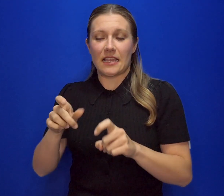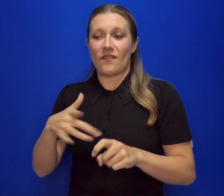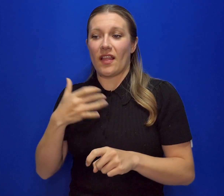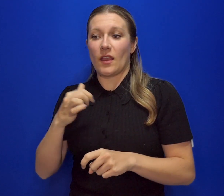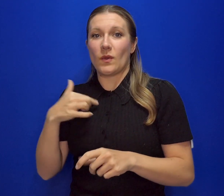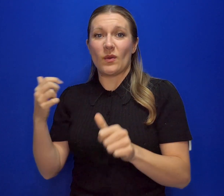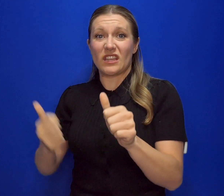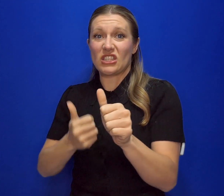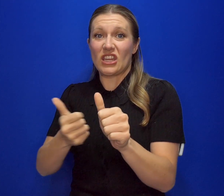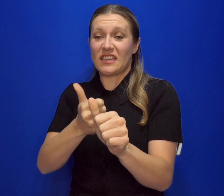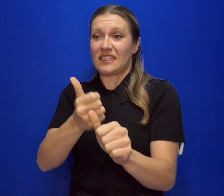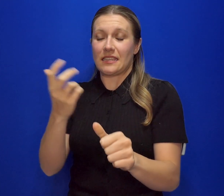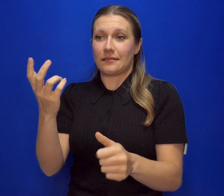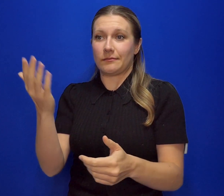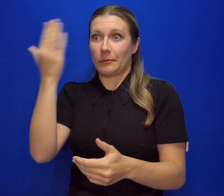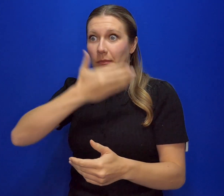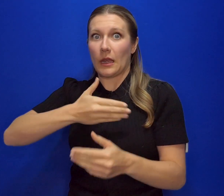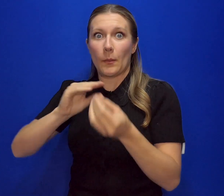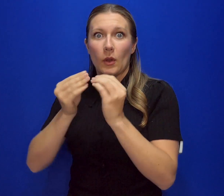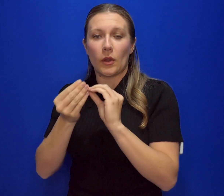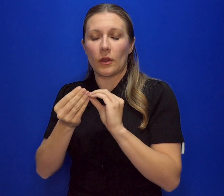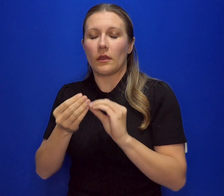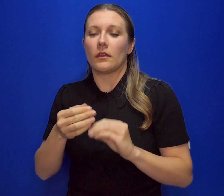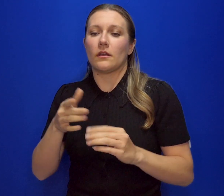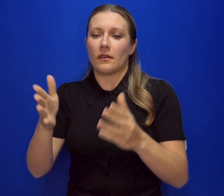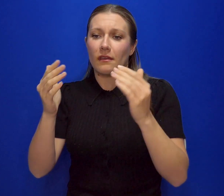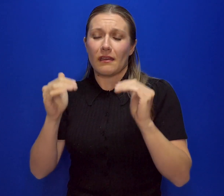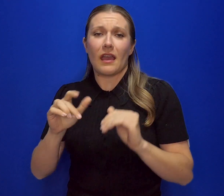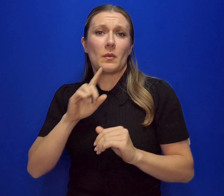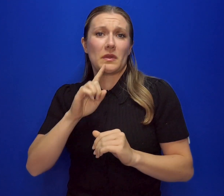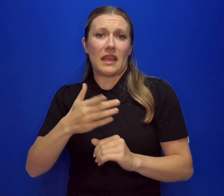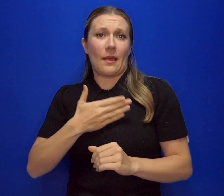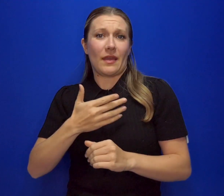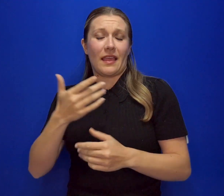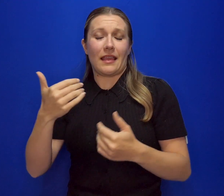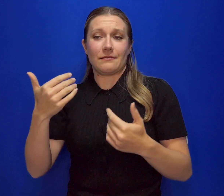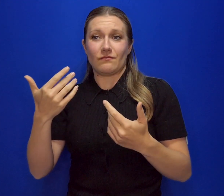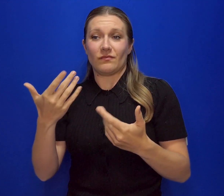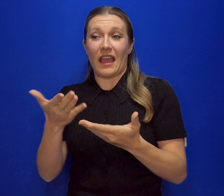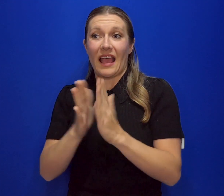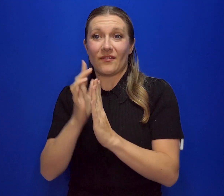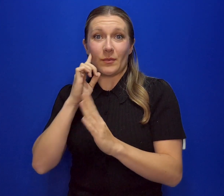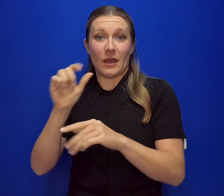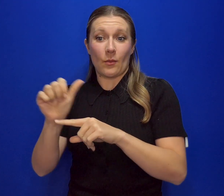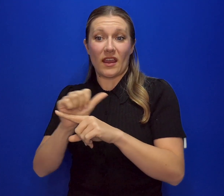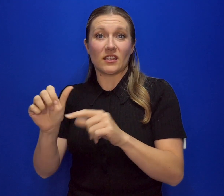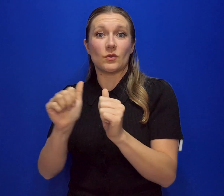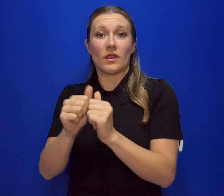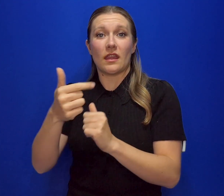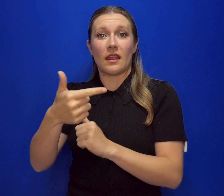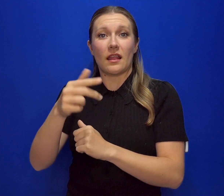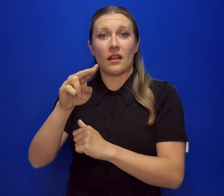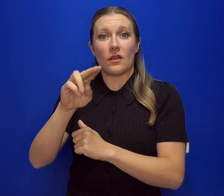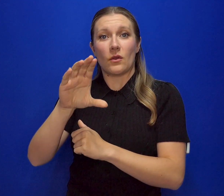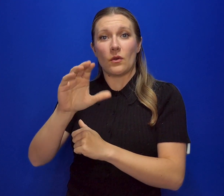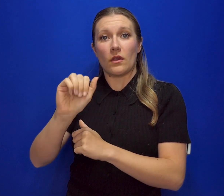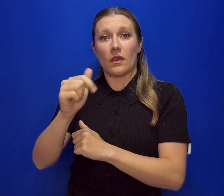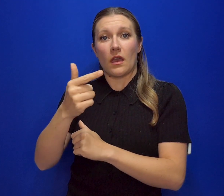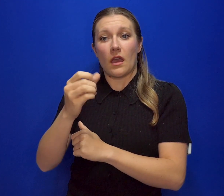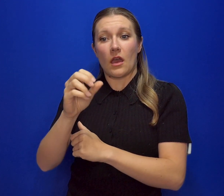number. I'm really glad they did have me practice with glucagon, because when I had to use it, even having